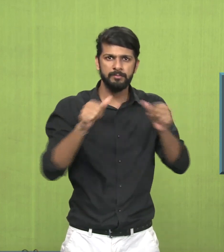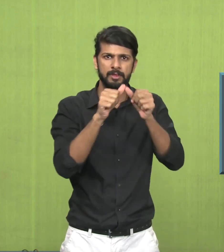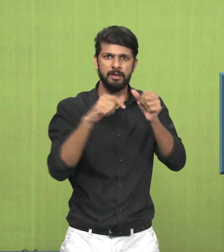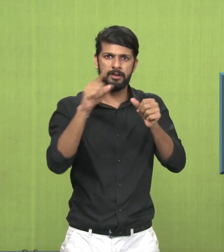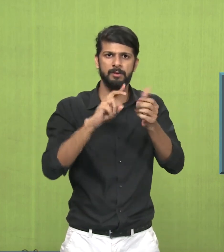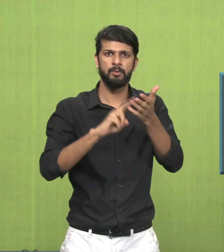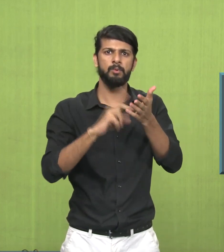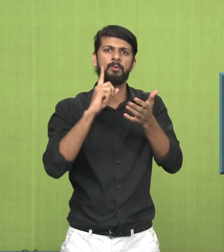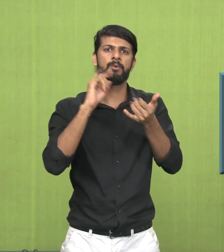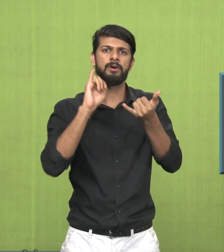at